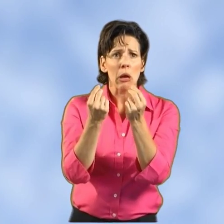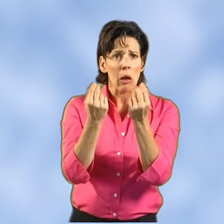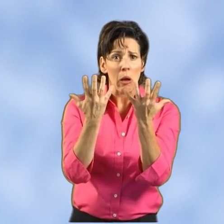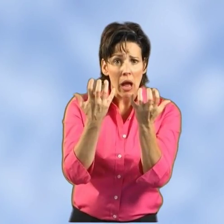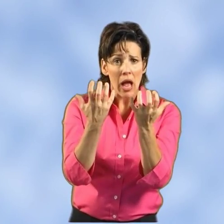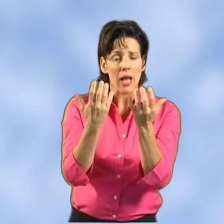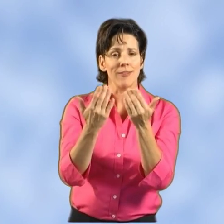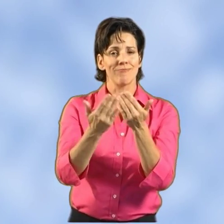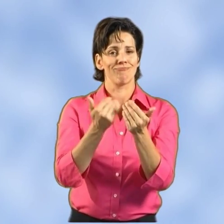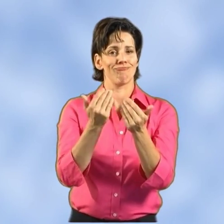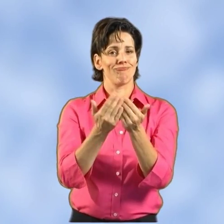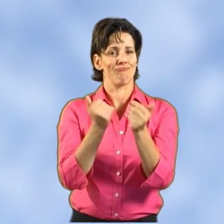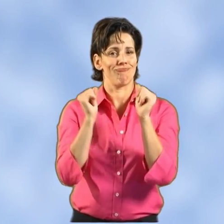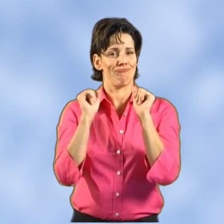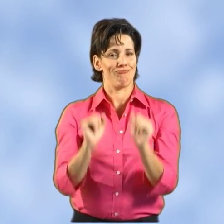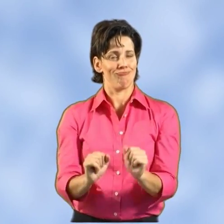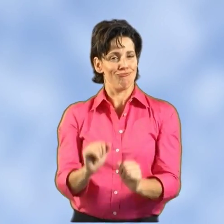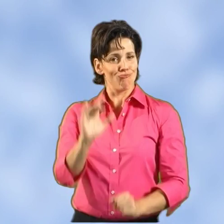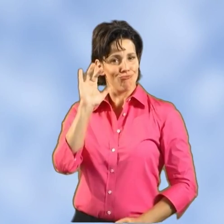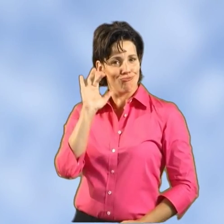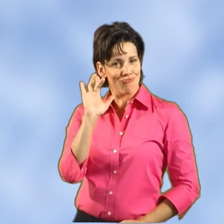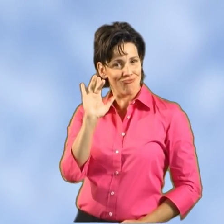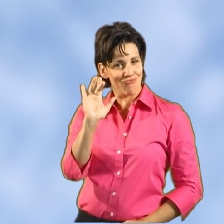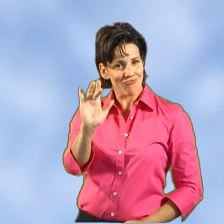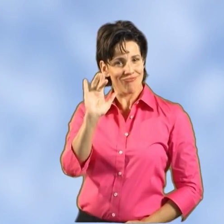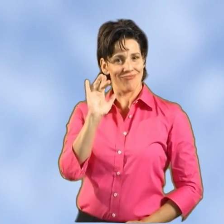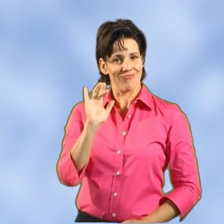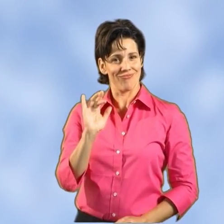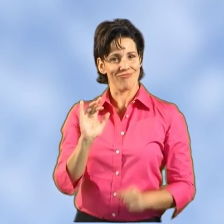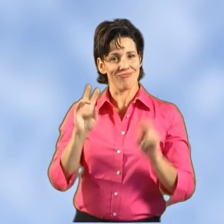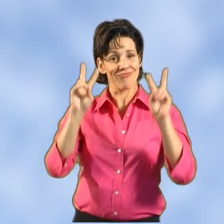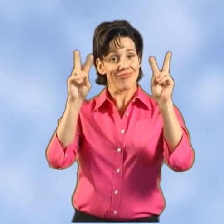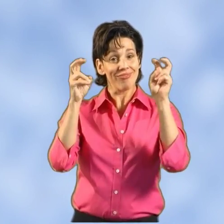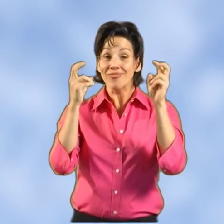gets the information she needs and gets all her questions